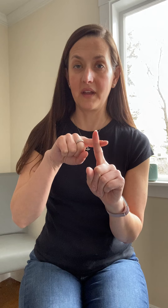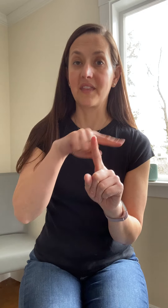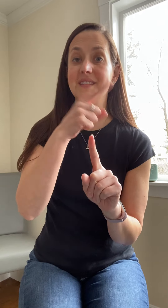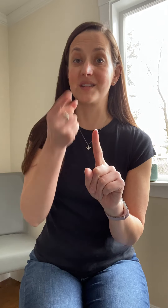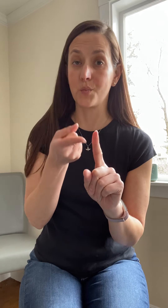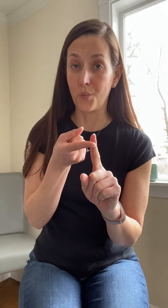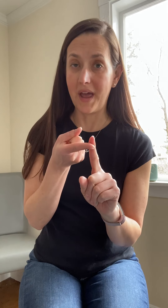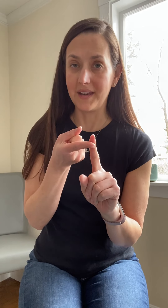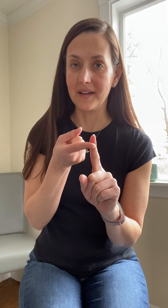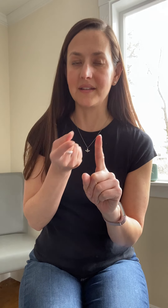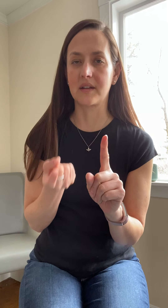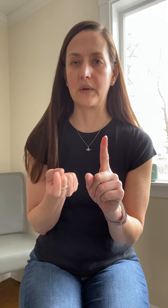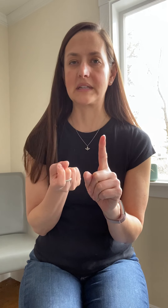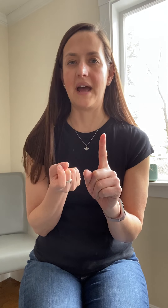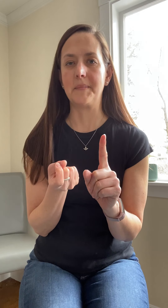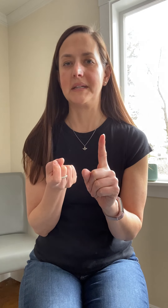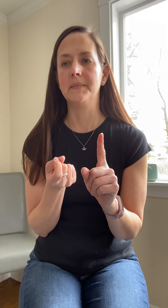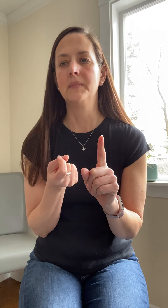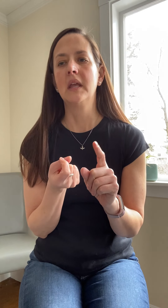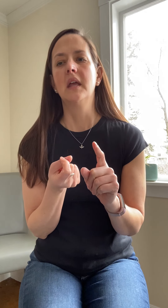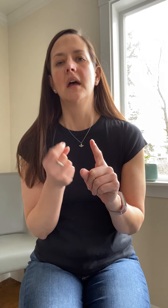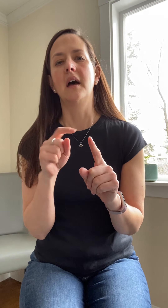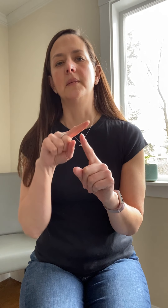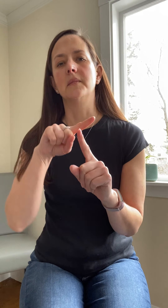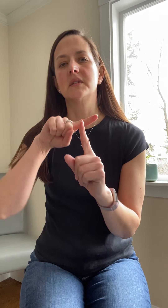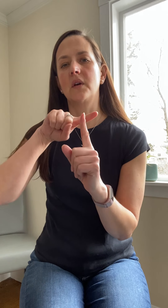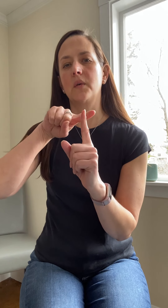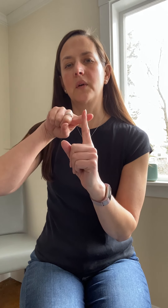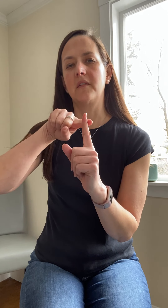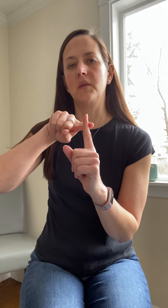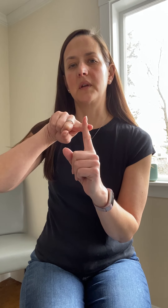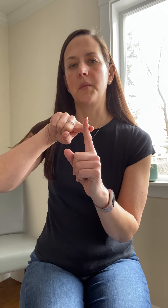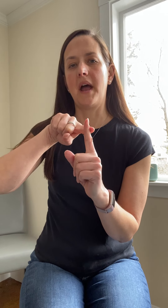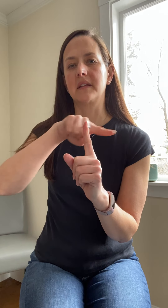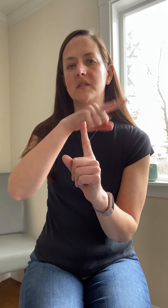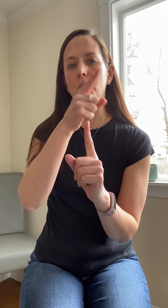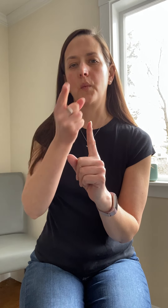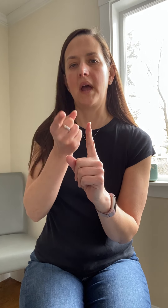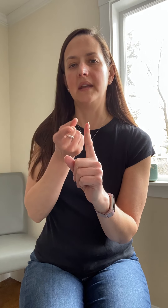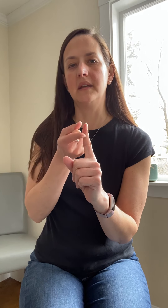like this is when it's going to happen. So if you want to practice when.